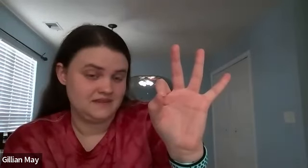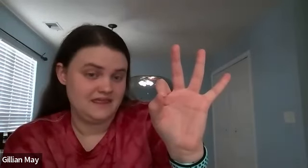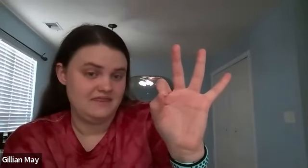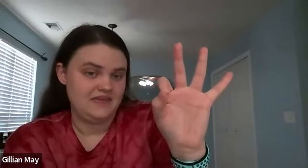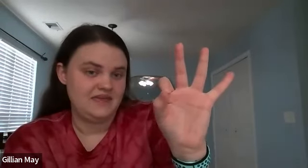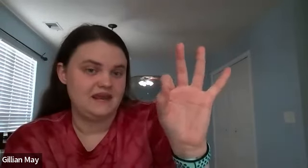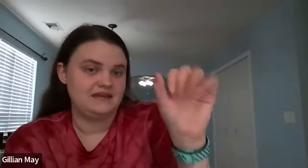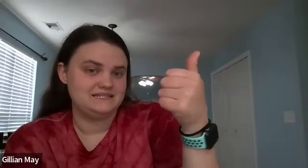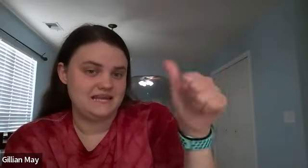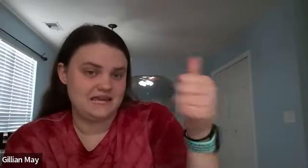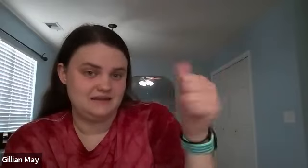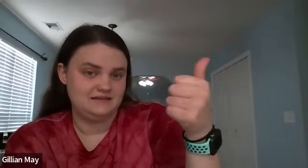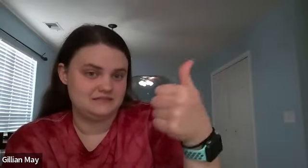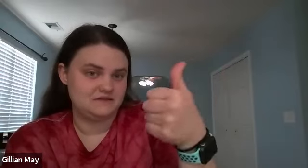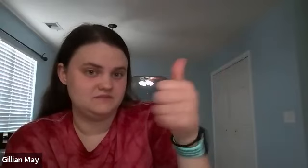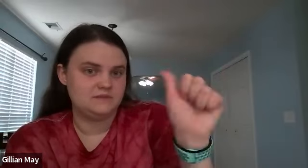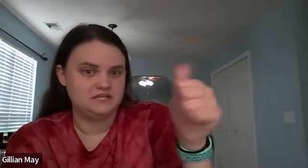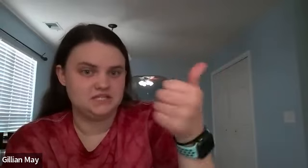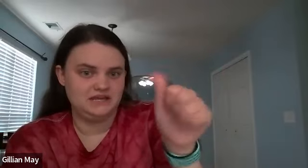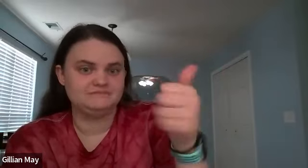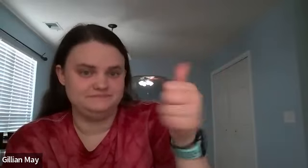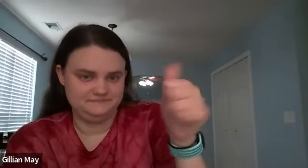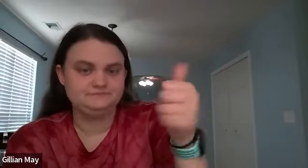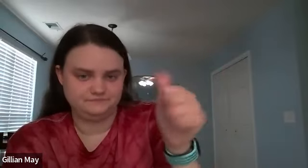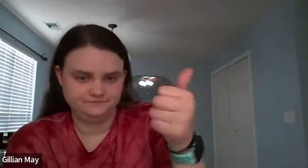And then 10. Thumbs up and you shake it.